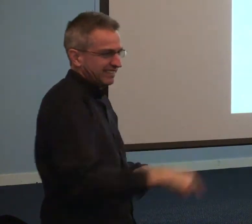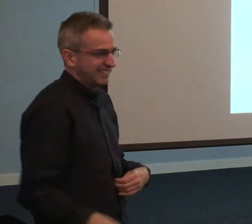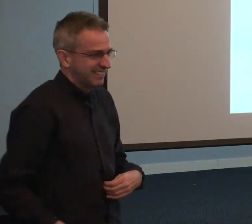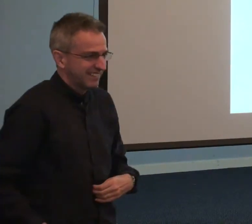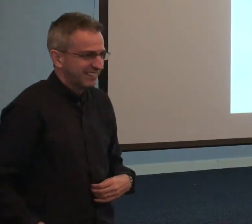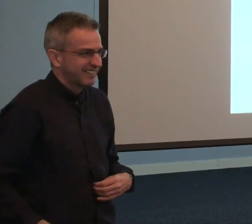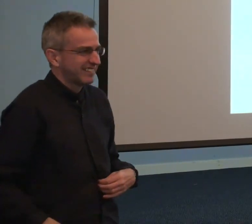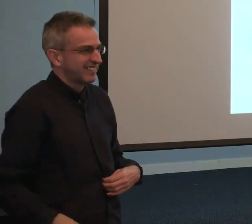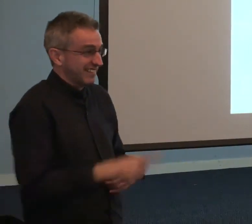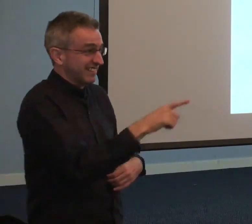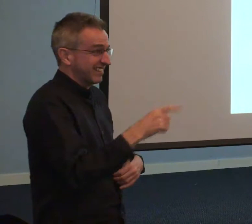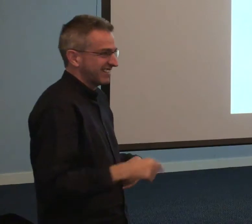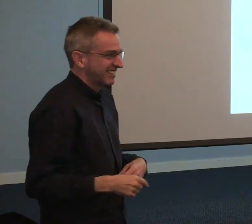One, two, three, in that order.